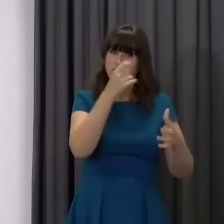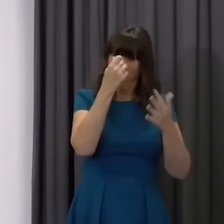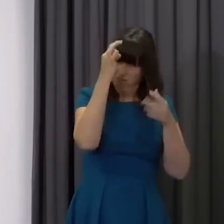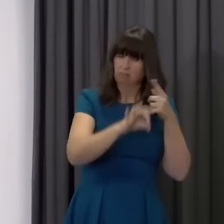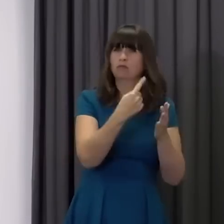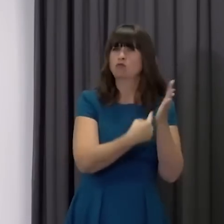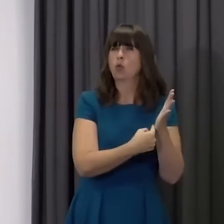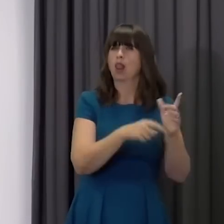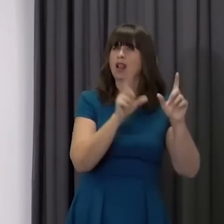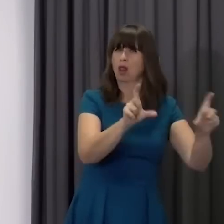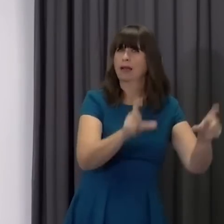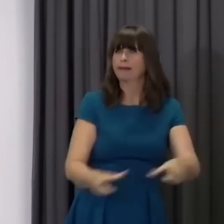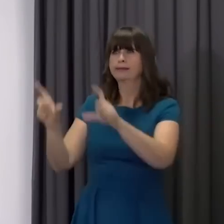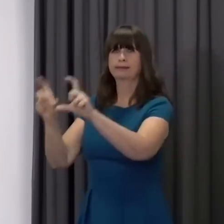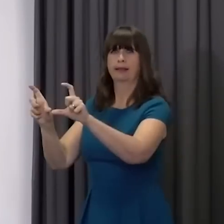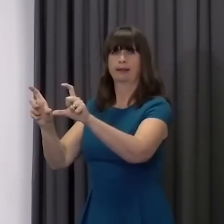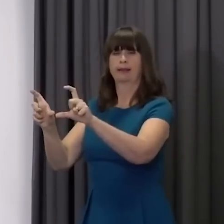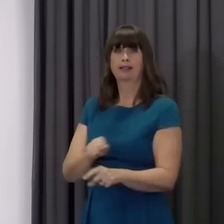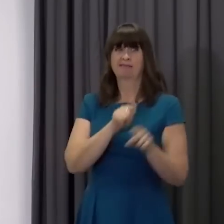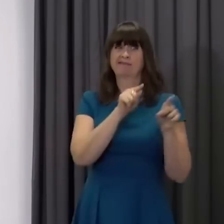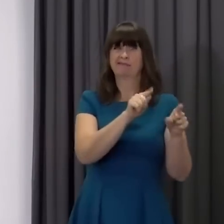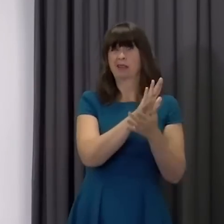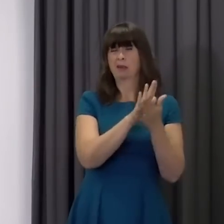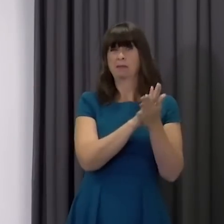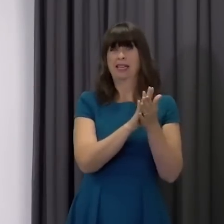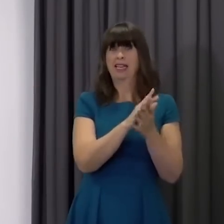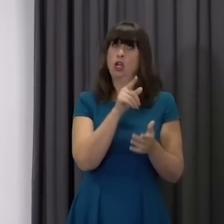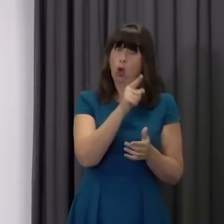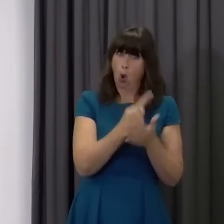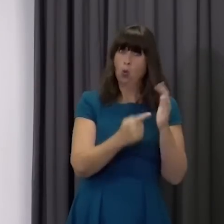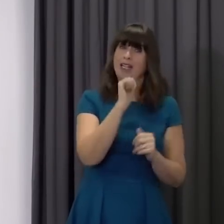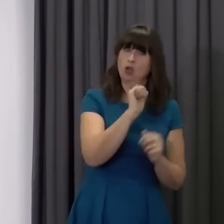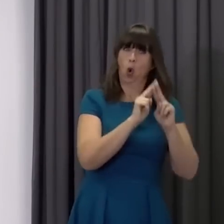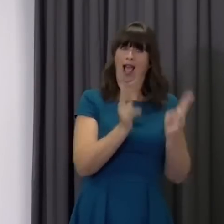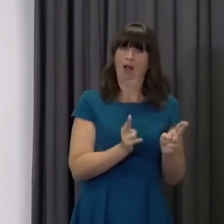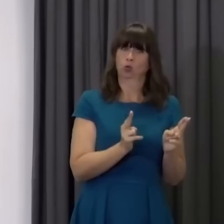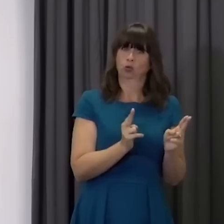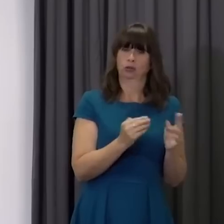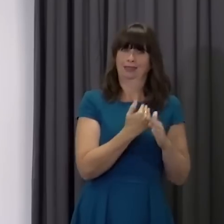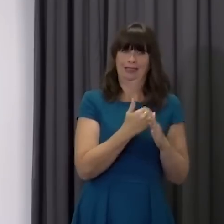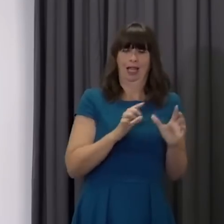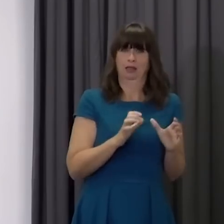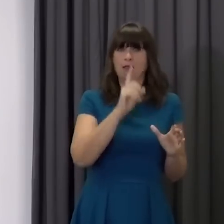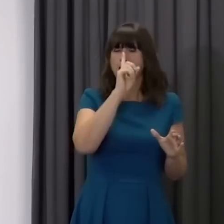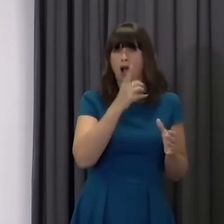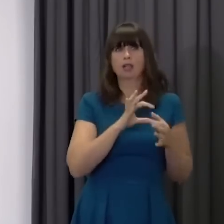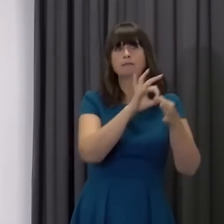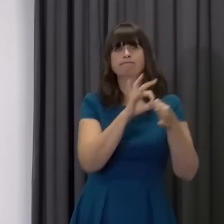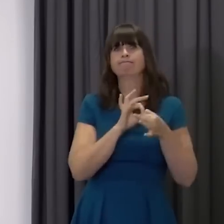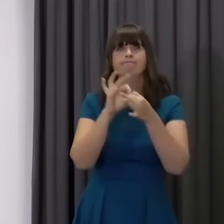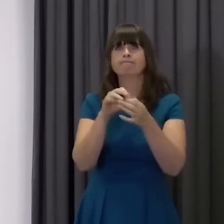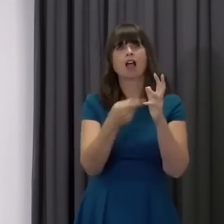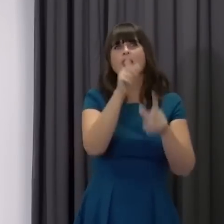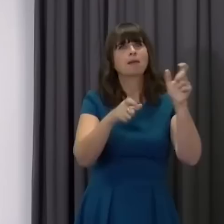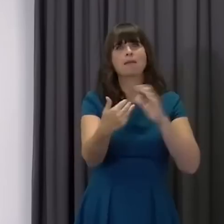can only meet people who do not live with your household indoors for the time being.